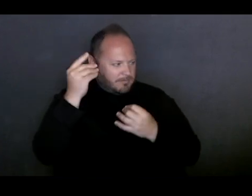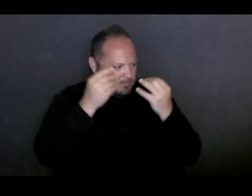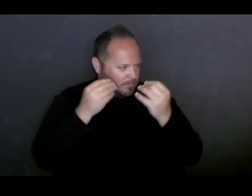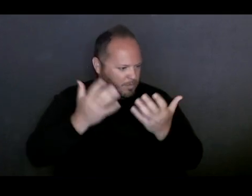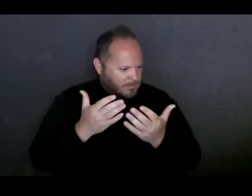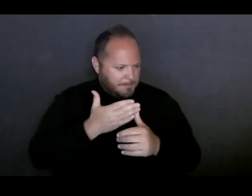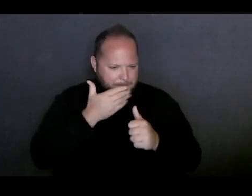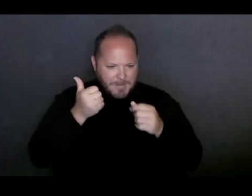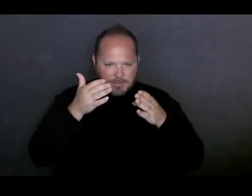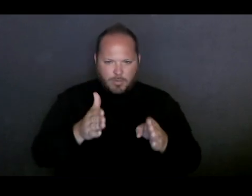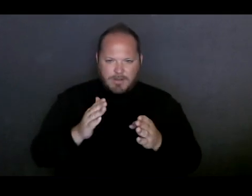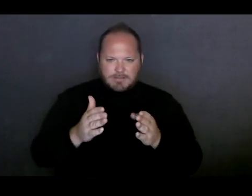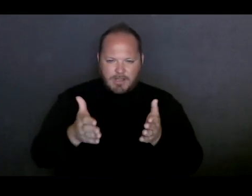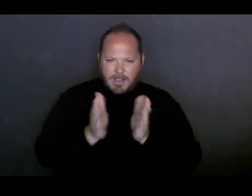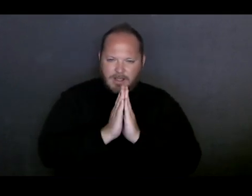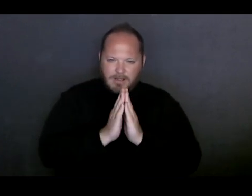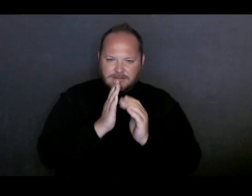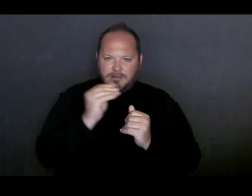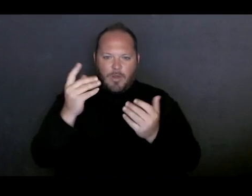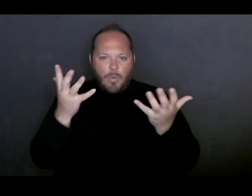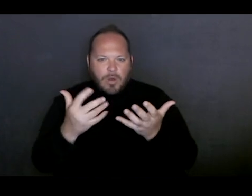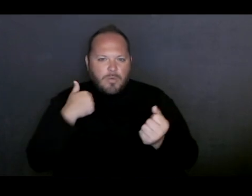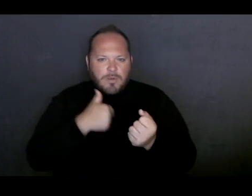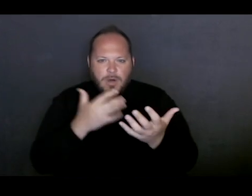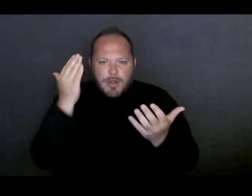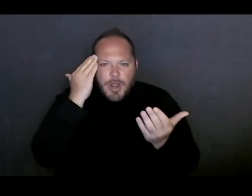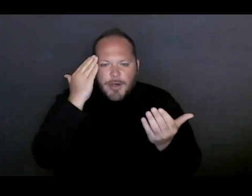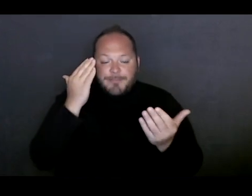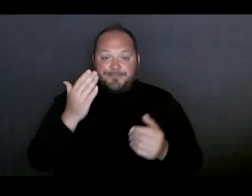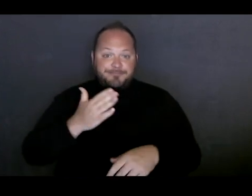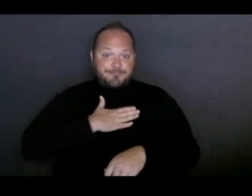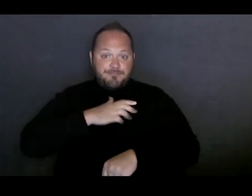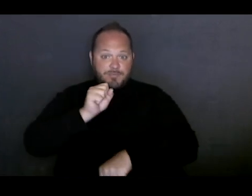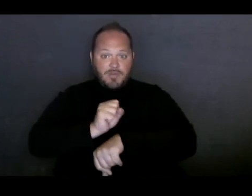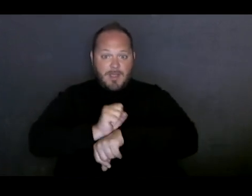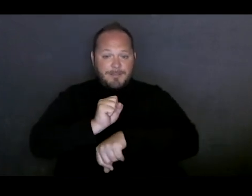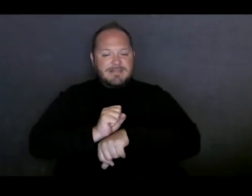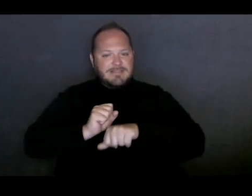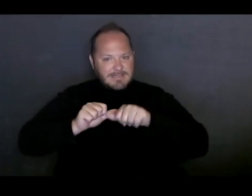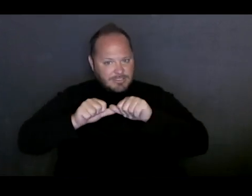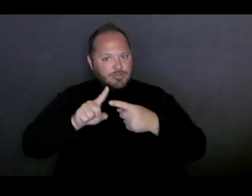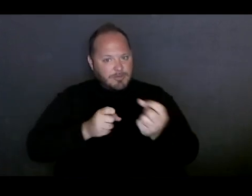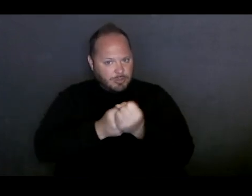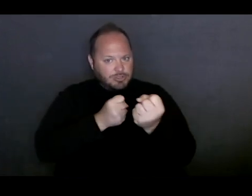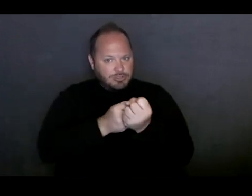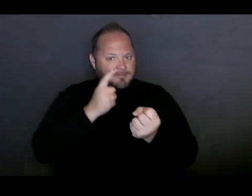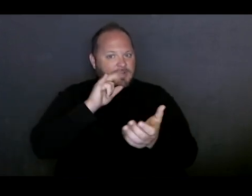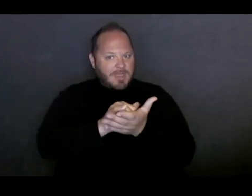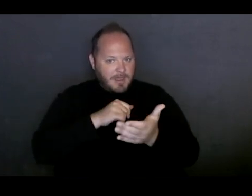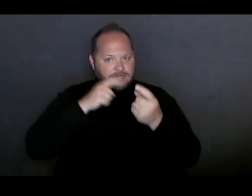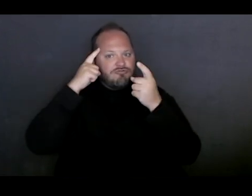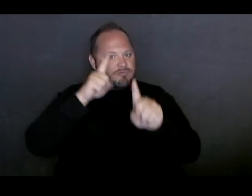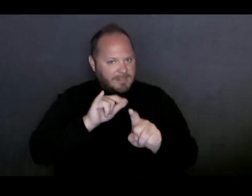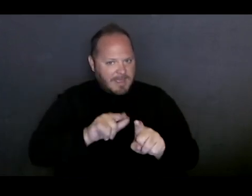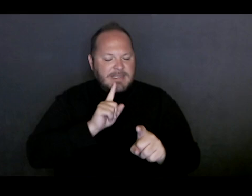know and then my job is to just continue to push for that and agree that that is valid and necessary and then to play with the data